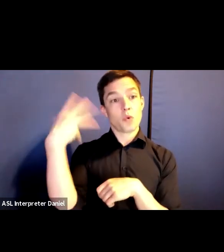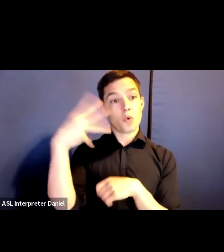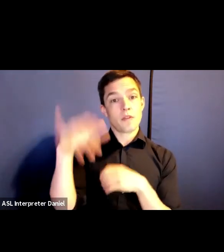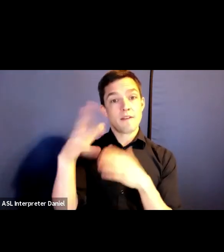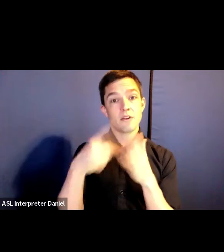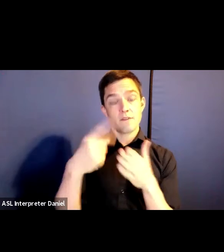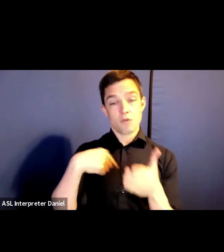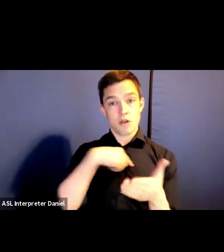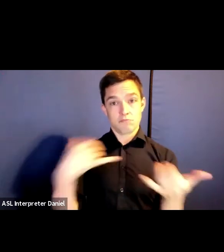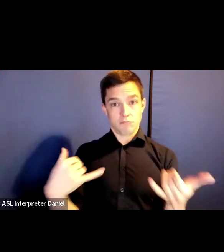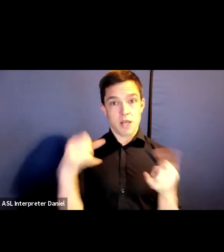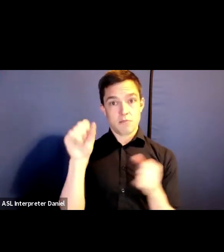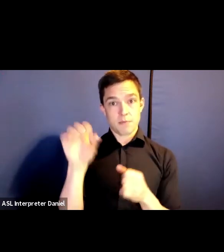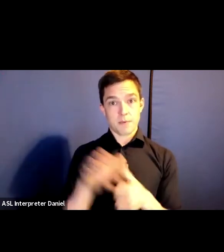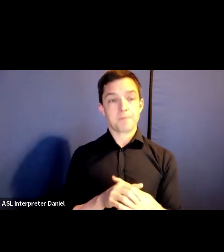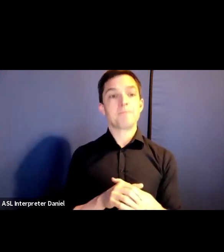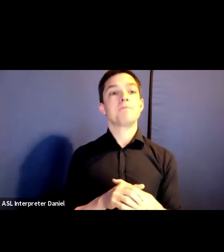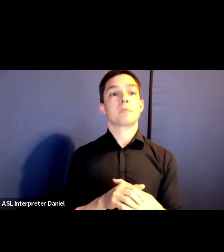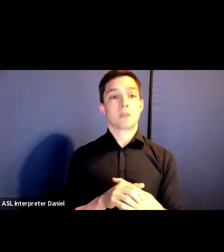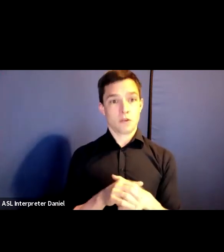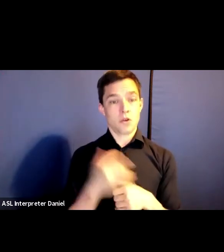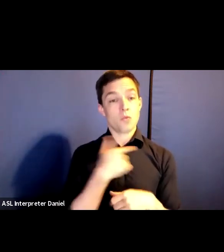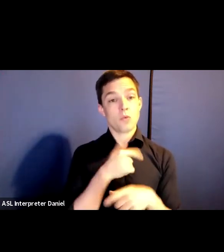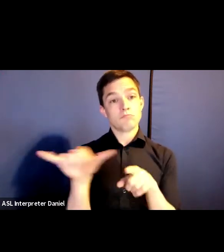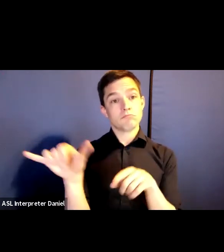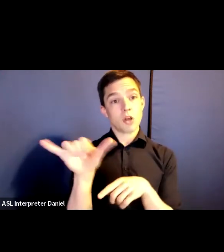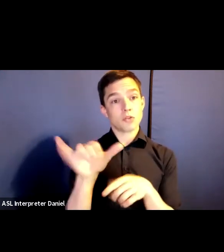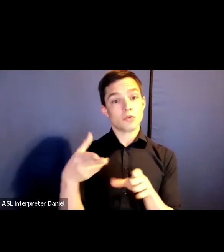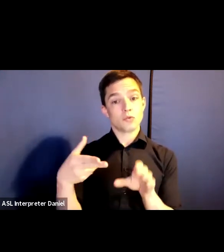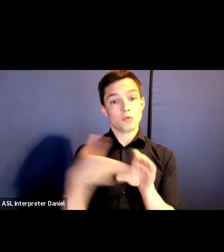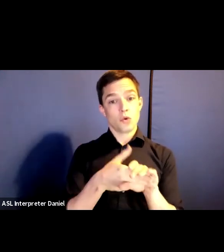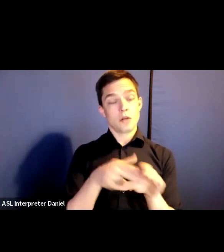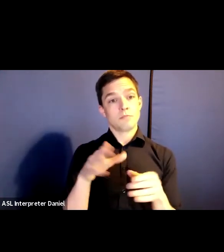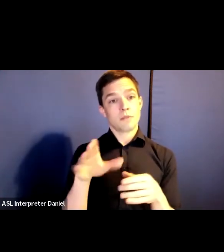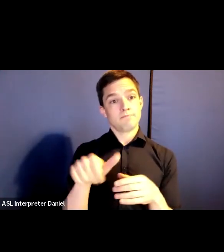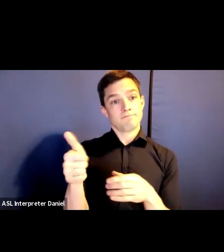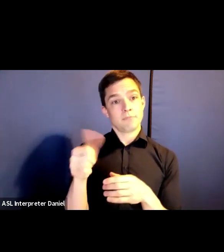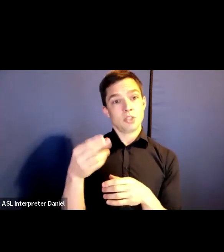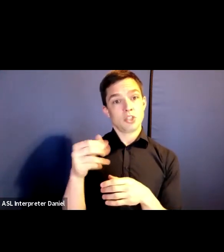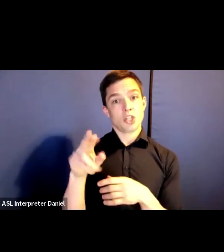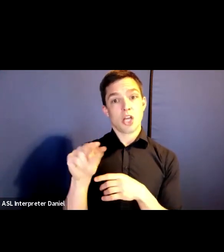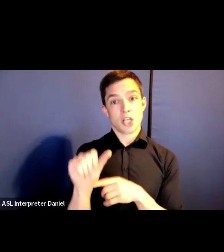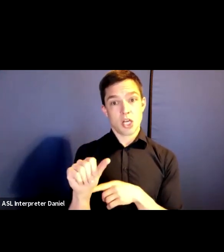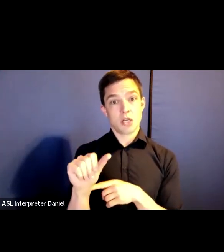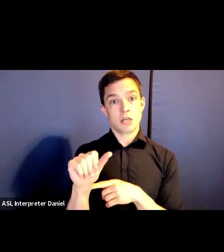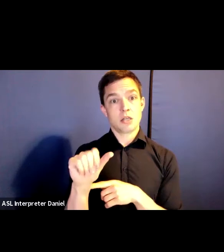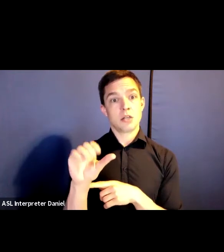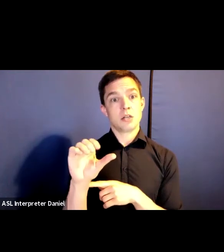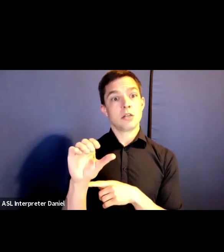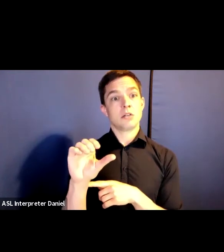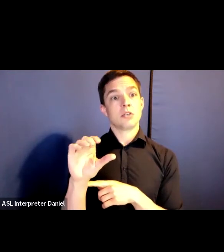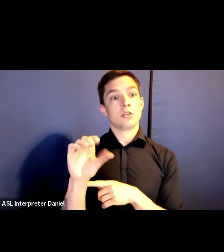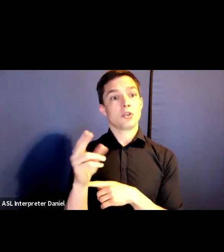us today. We will also be joined by Shauna Karia, the